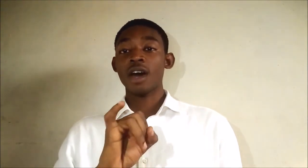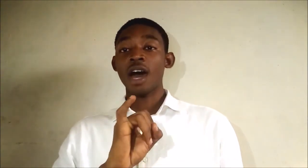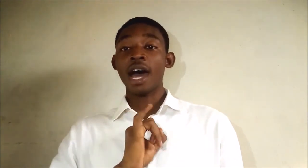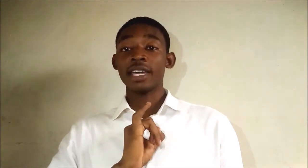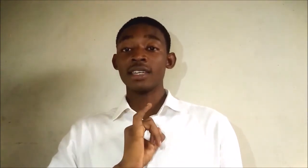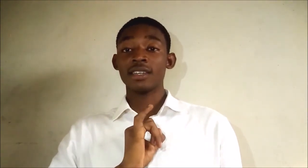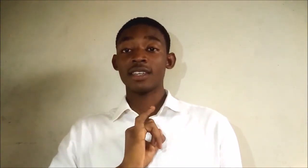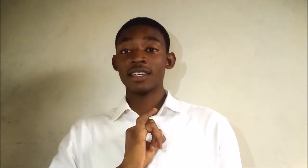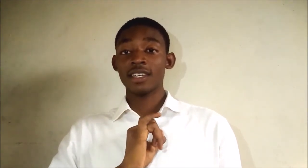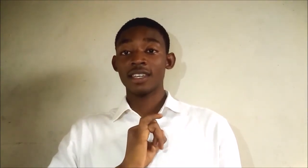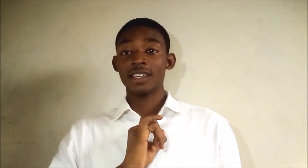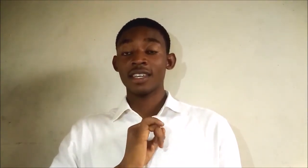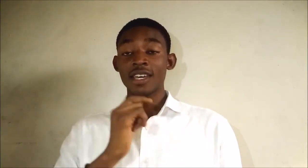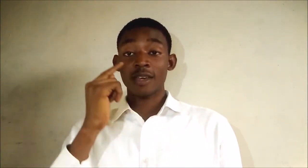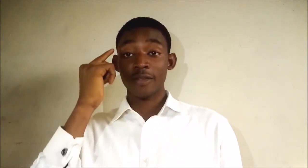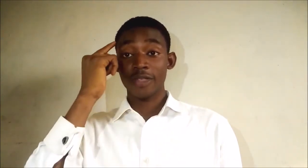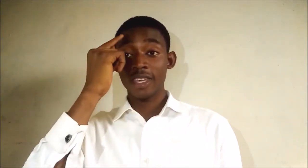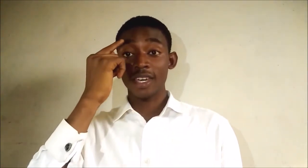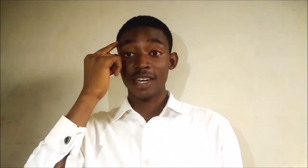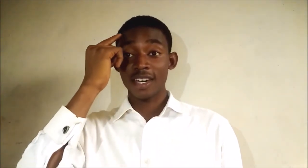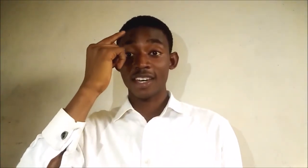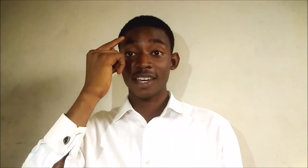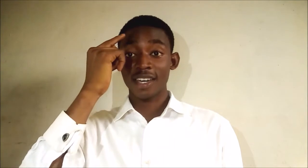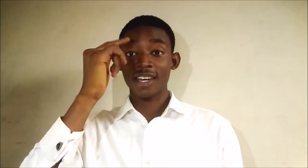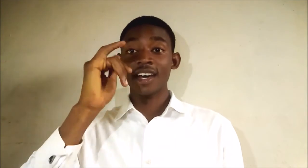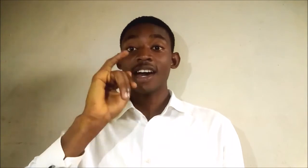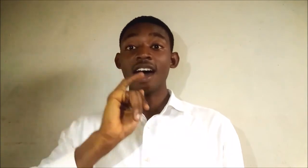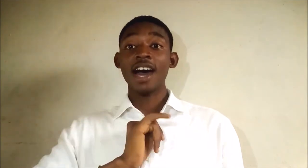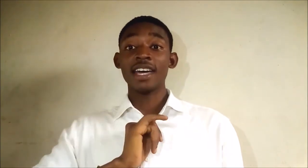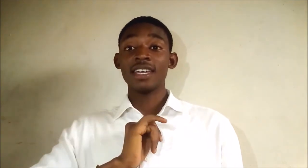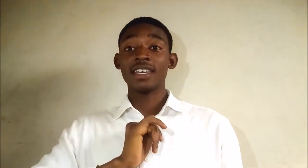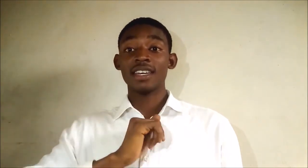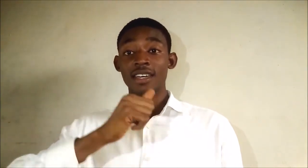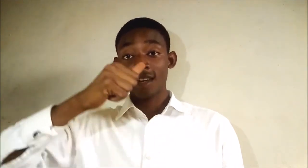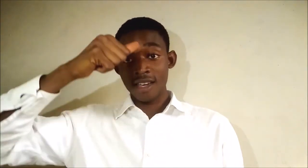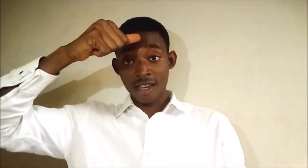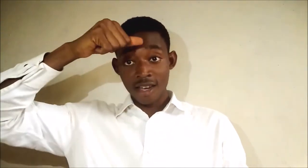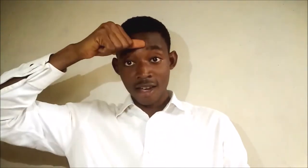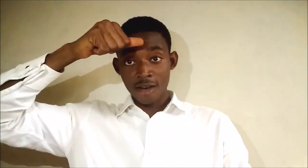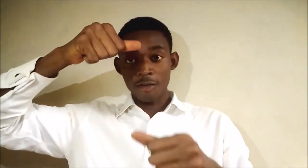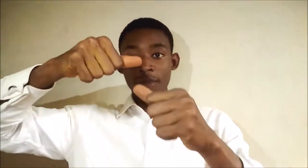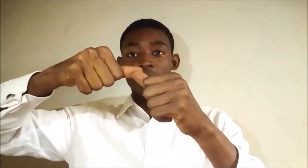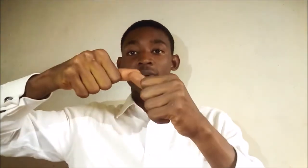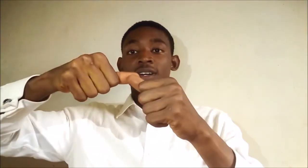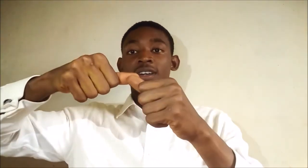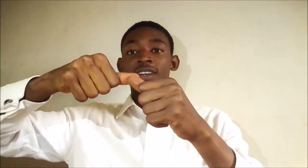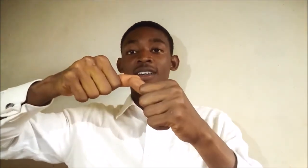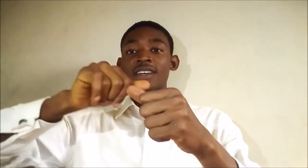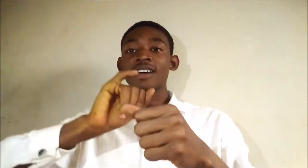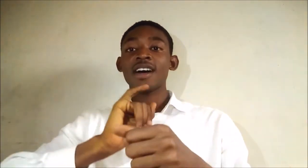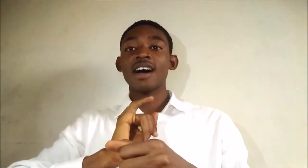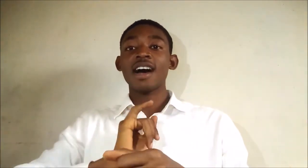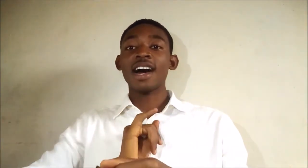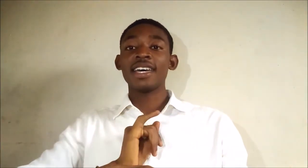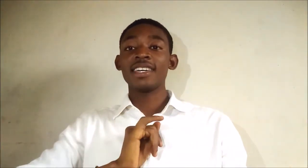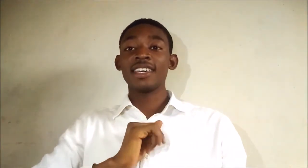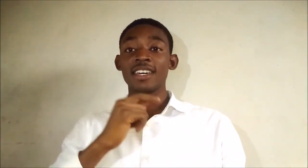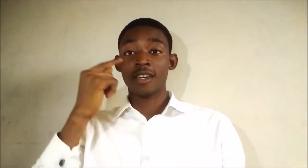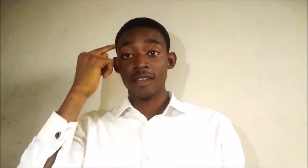I think I remember. I